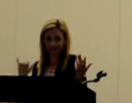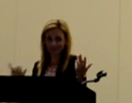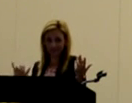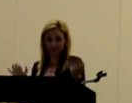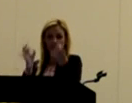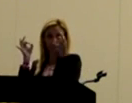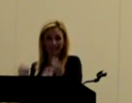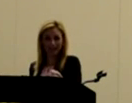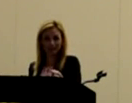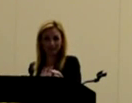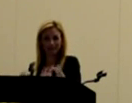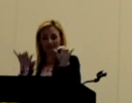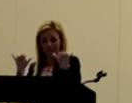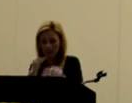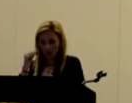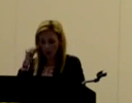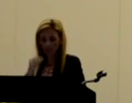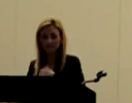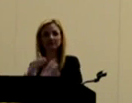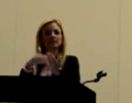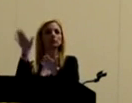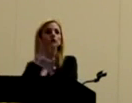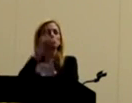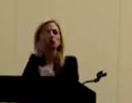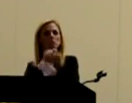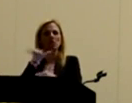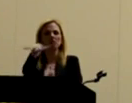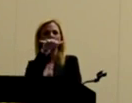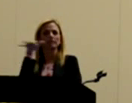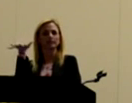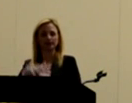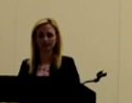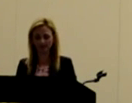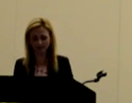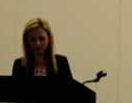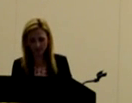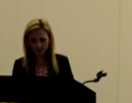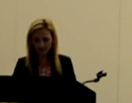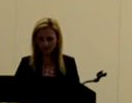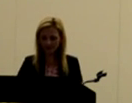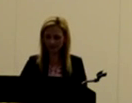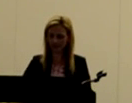parents took matters into their own hands, and they decided to keep me at home and send me to schools right in the neighborhood.